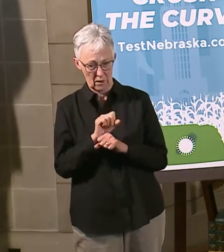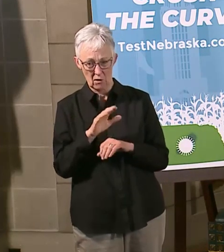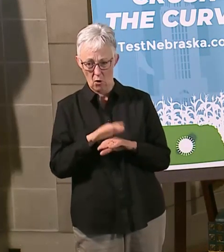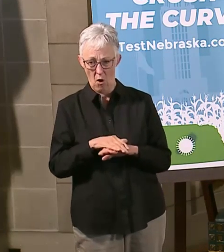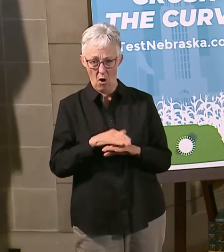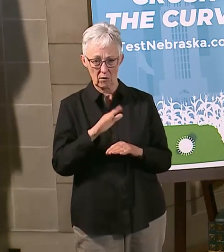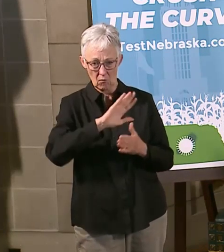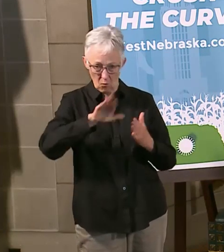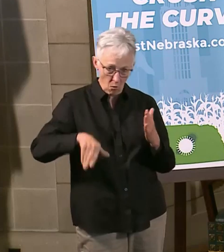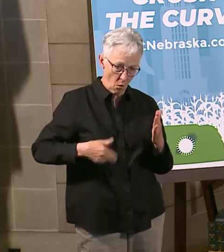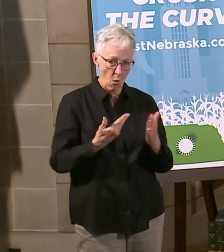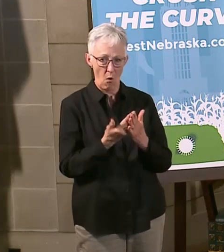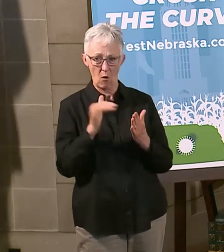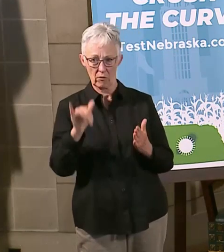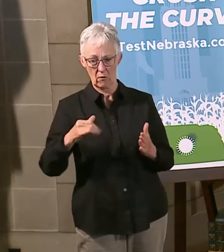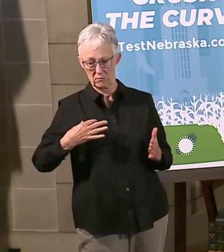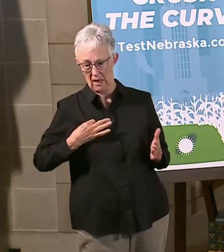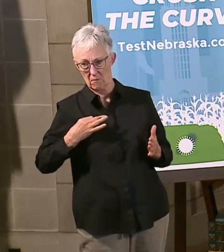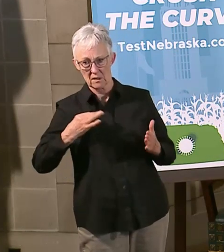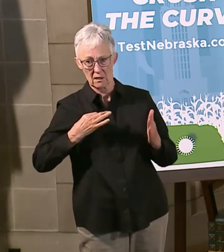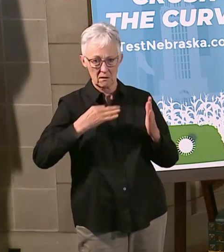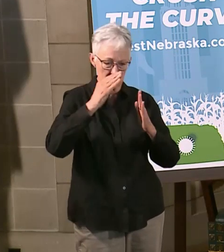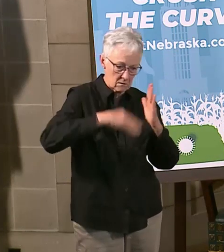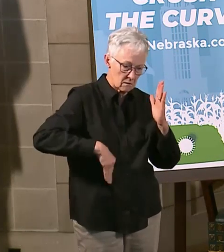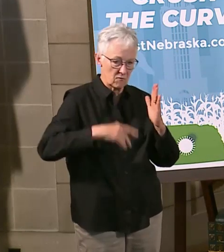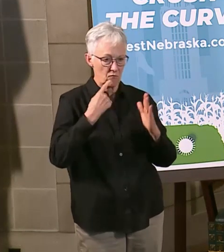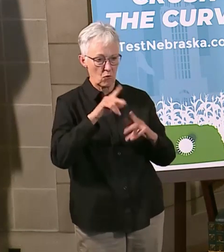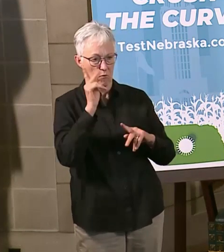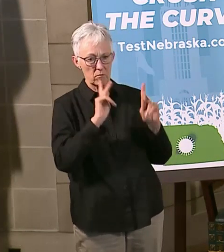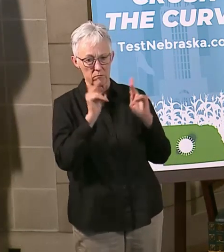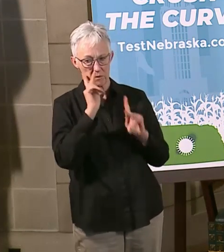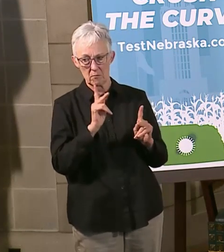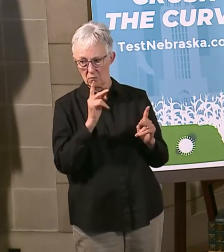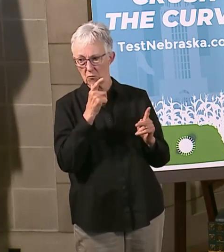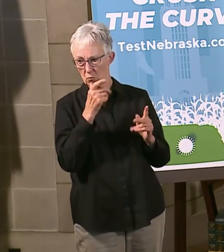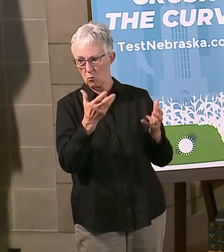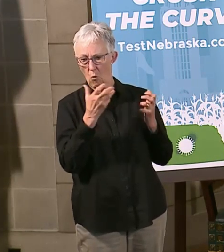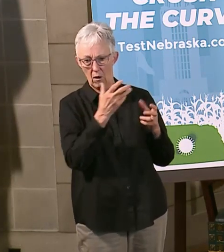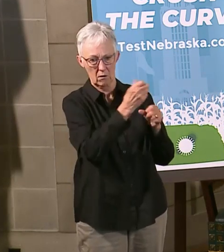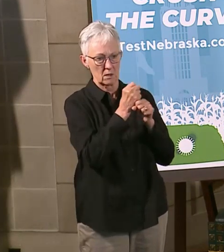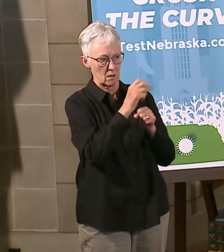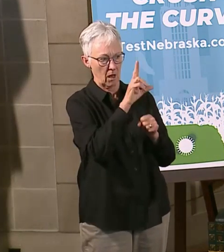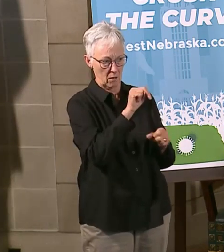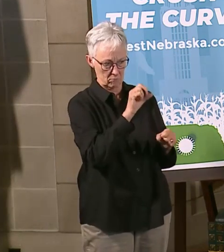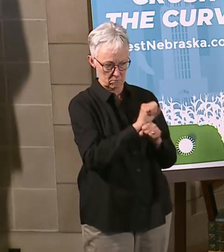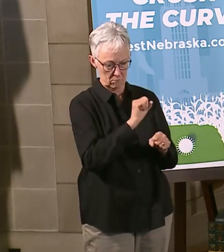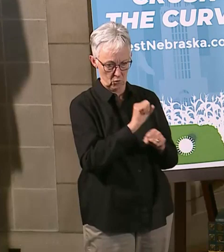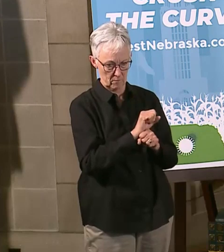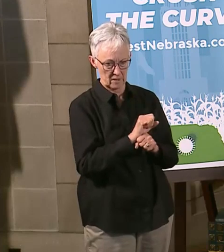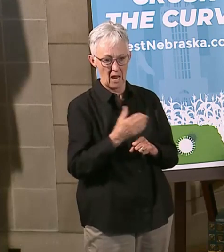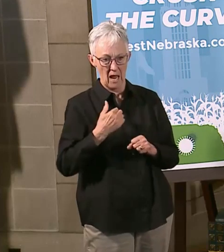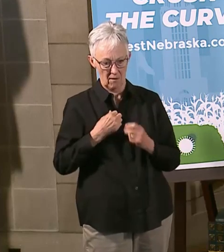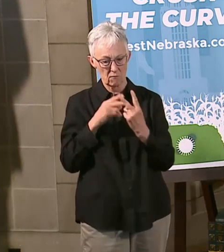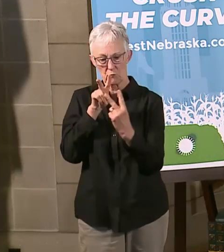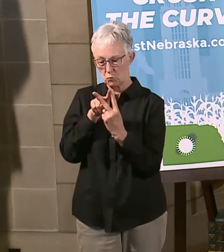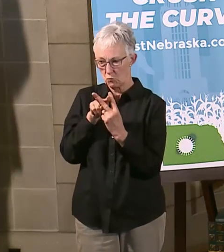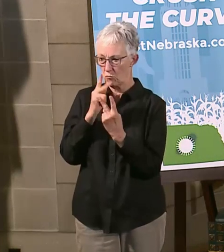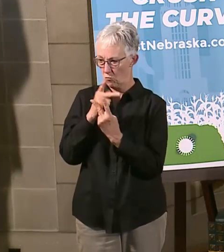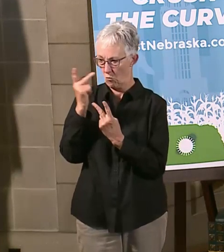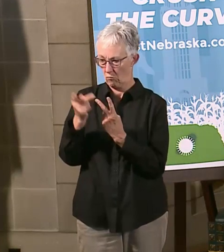quickly as possible. We have the software up now to be able to do the pandemic unemployment assistance program. Again, if you've already applied, you don't have